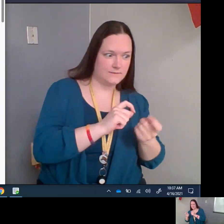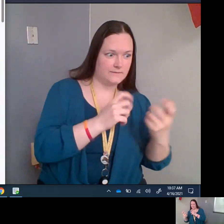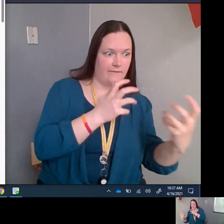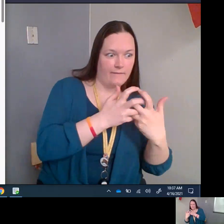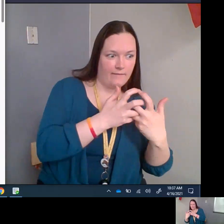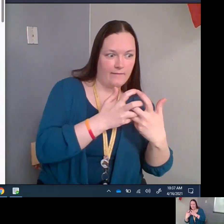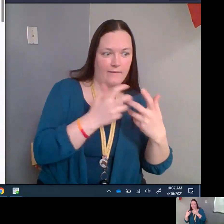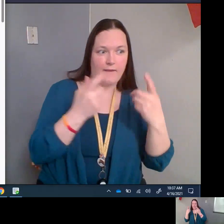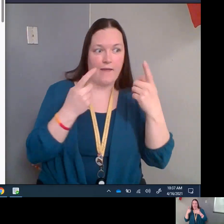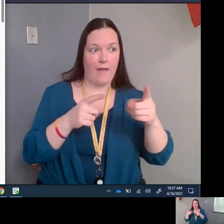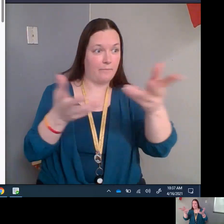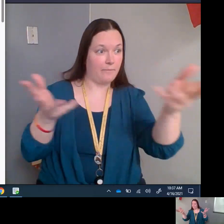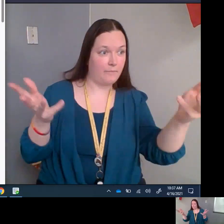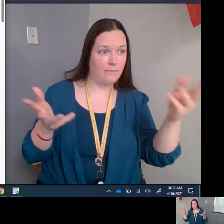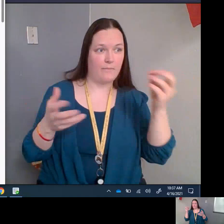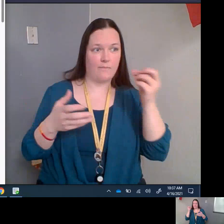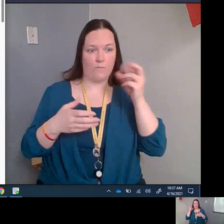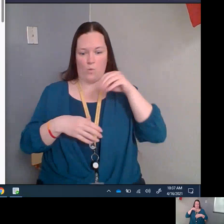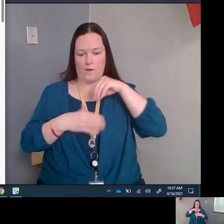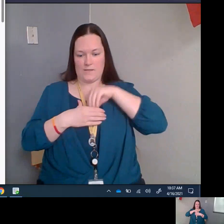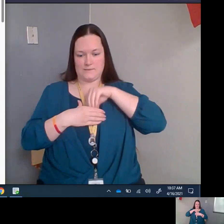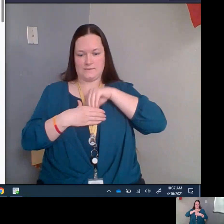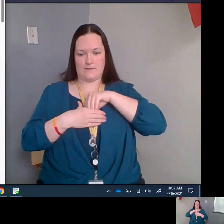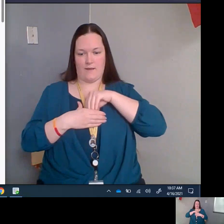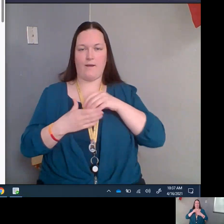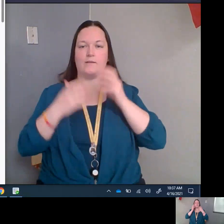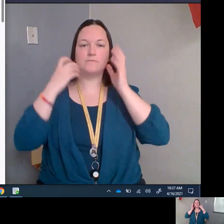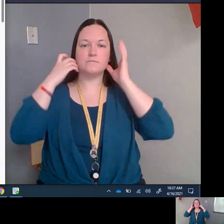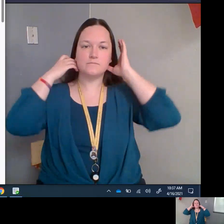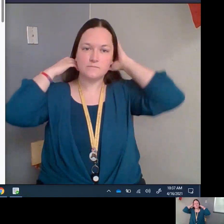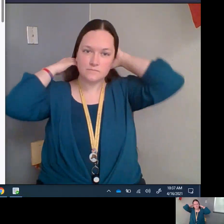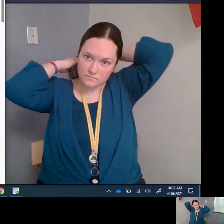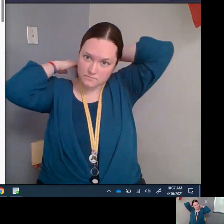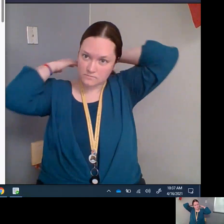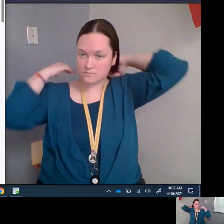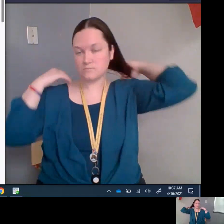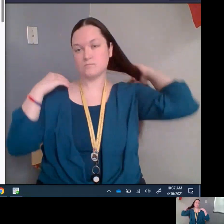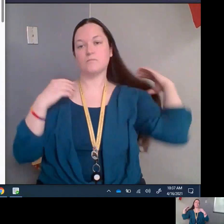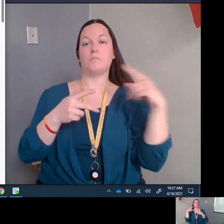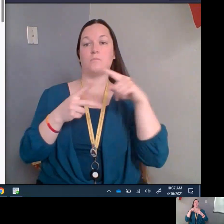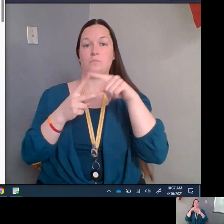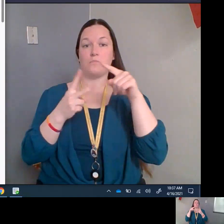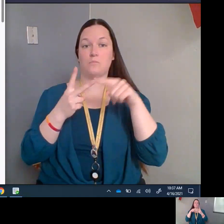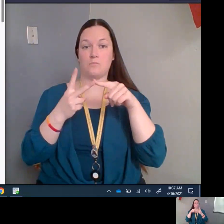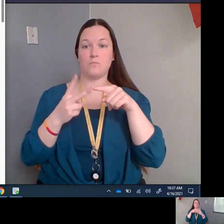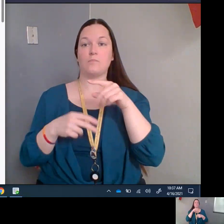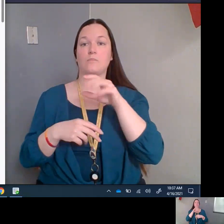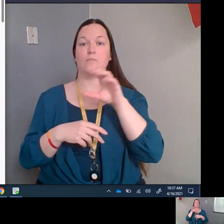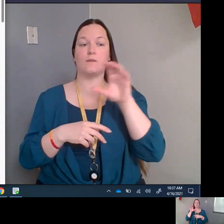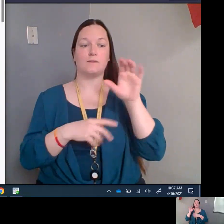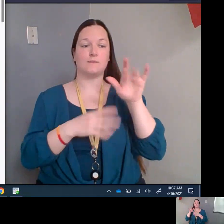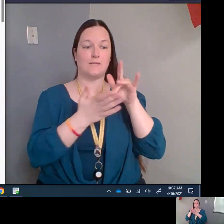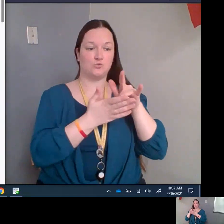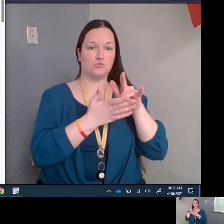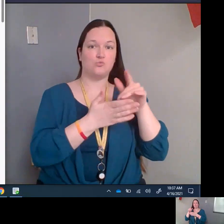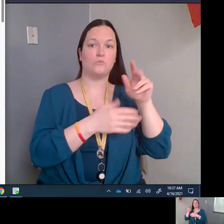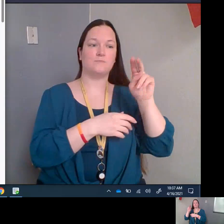both inside and outside the body. The two major parts to the nervous system are the central nervous